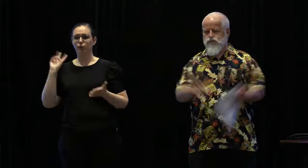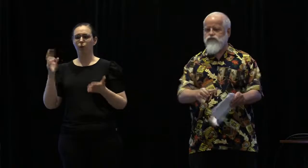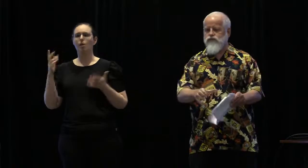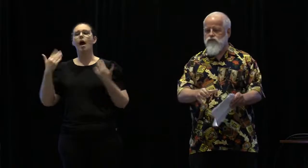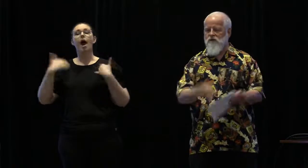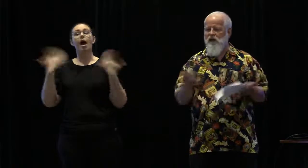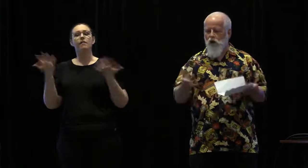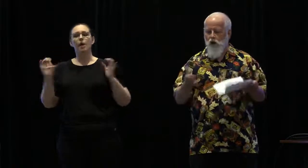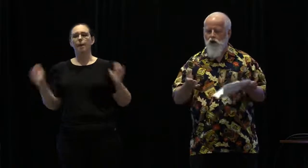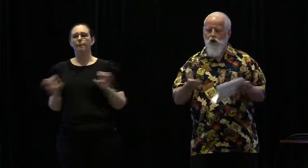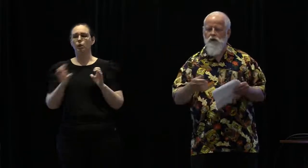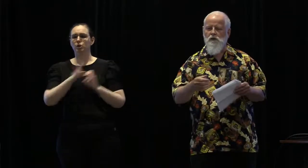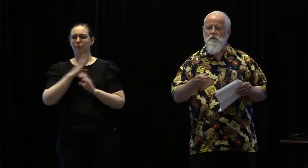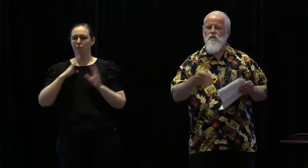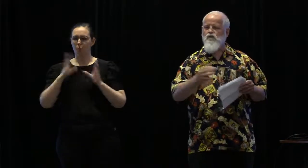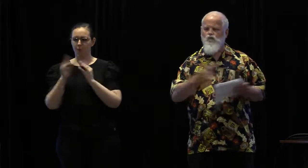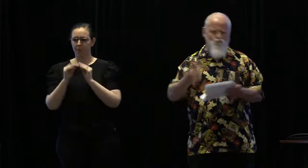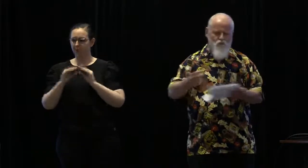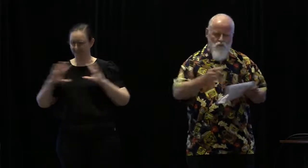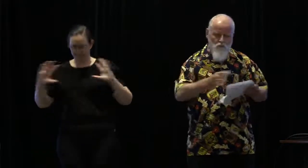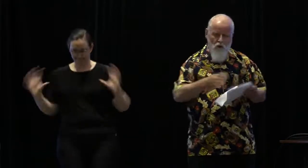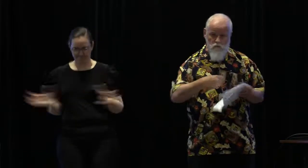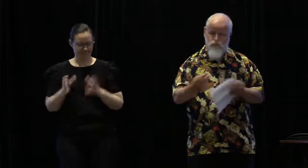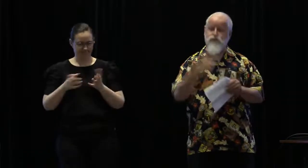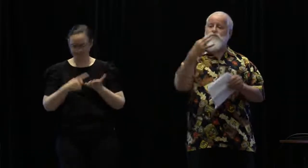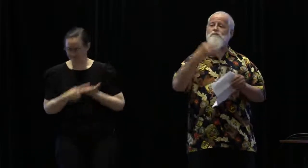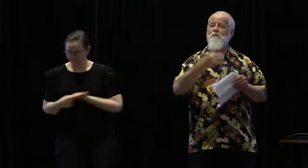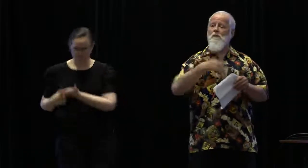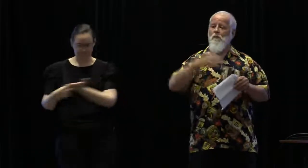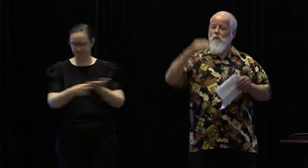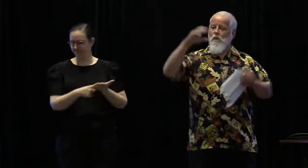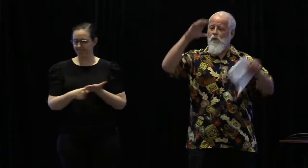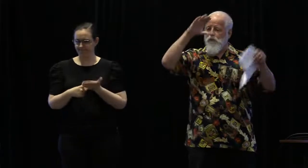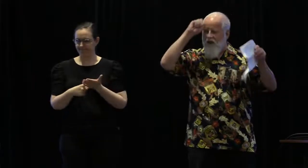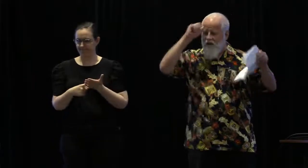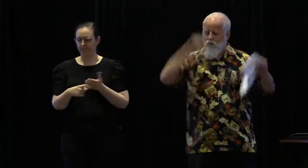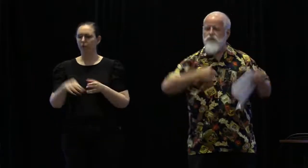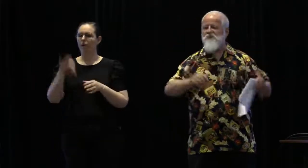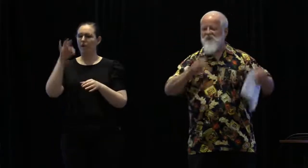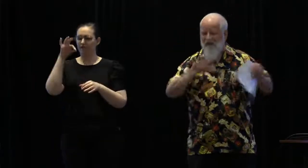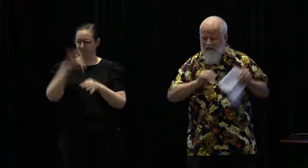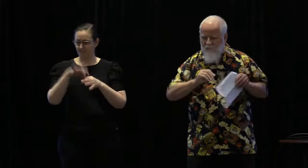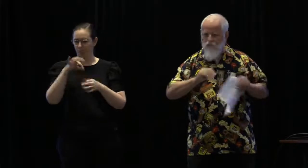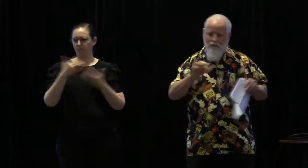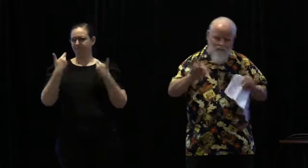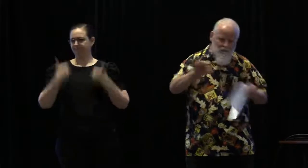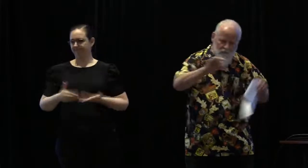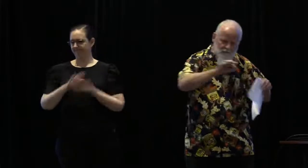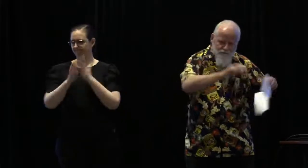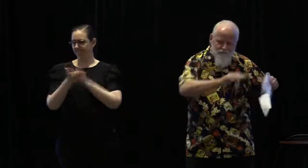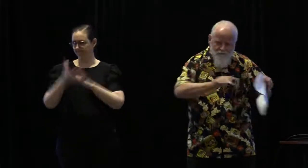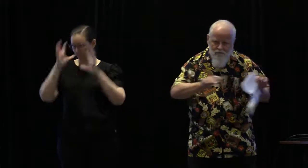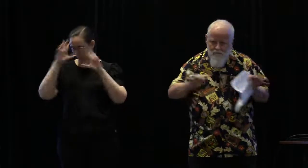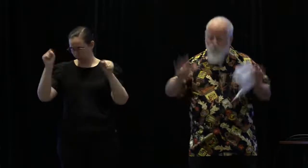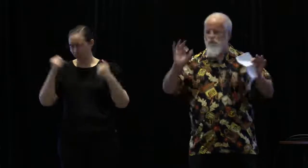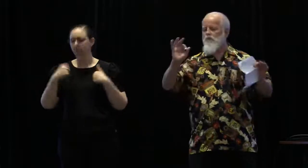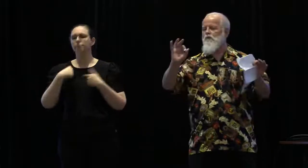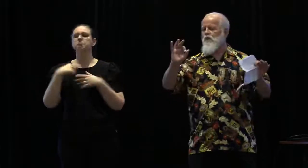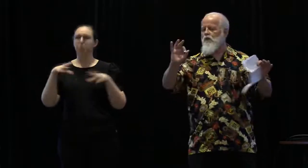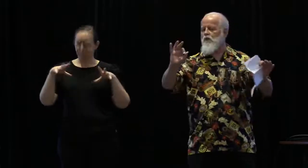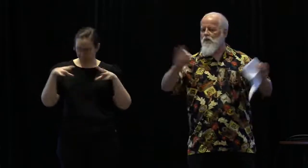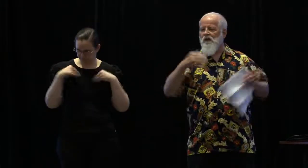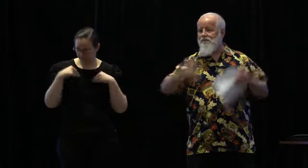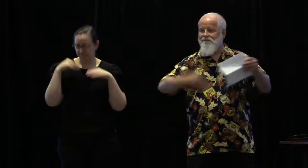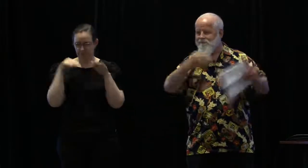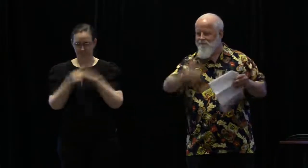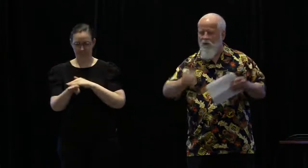and without them, we were on rocky ground. We really needed to have an emergency board